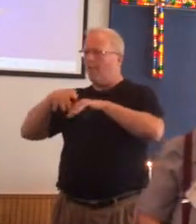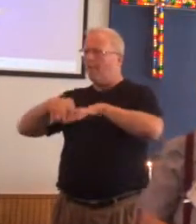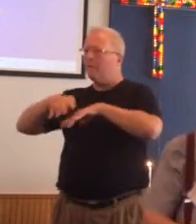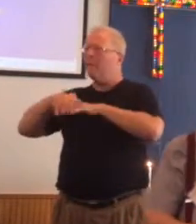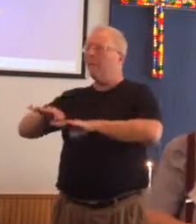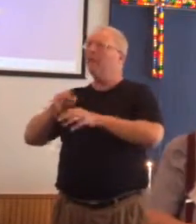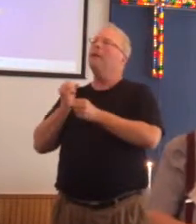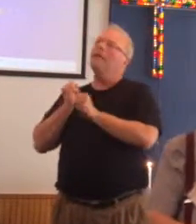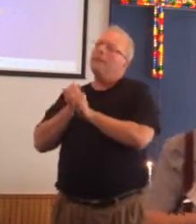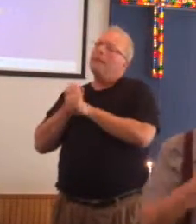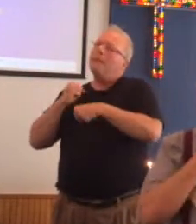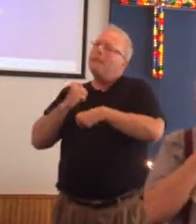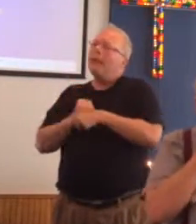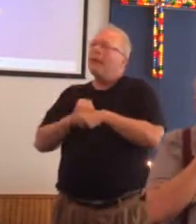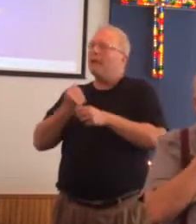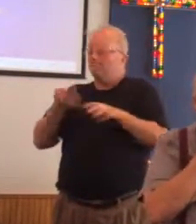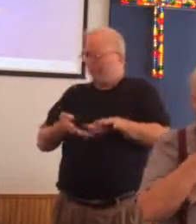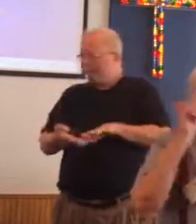from the wheat.